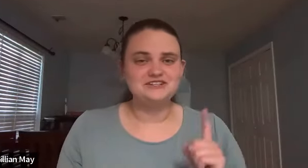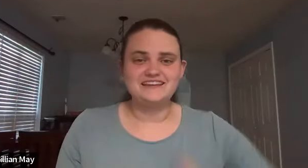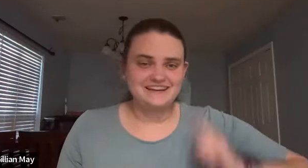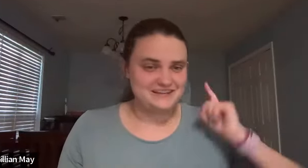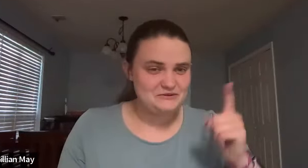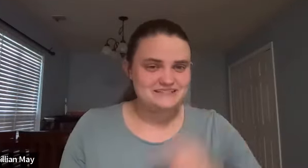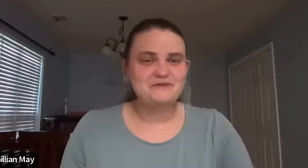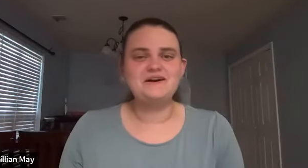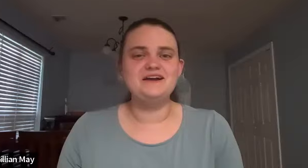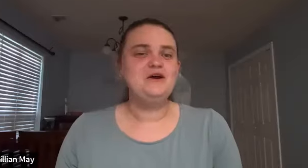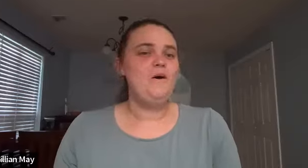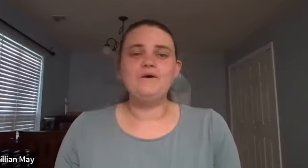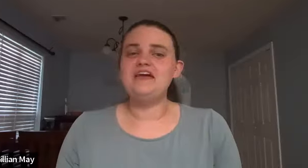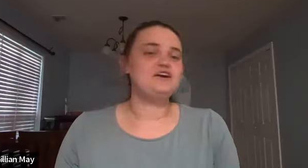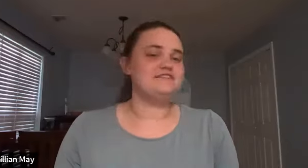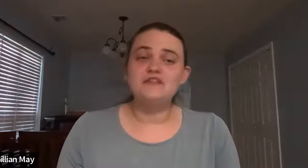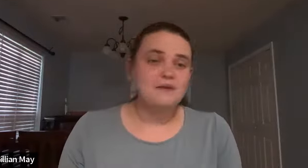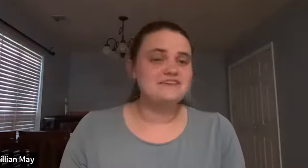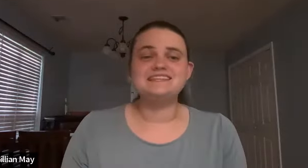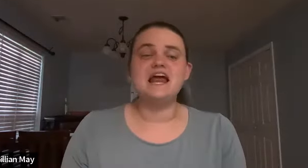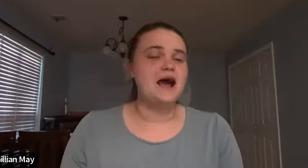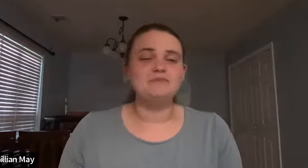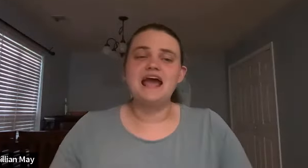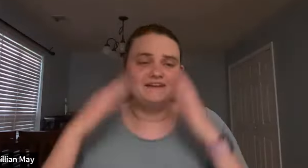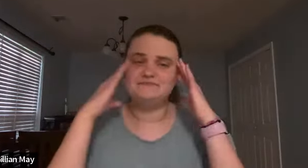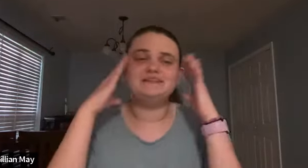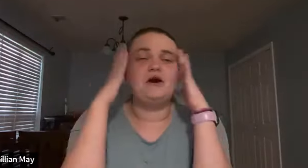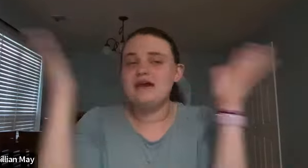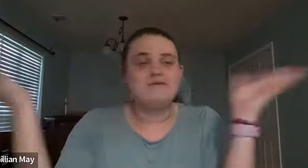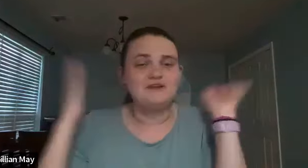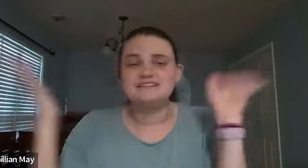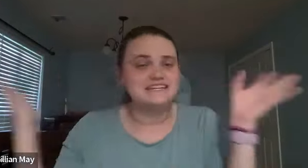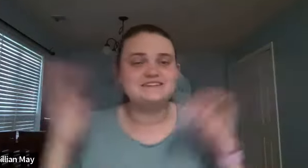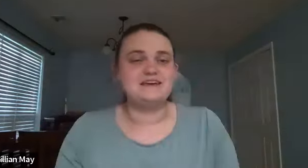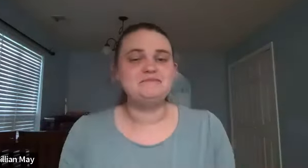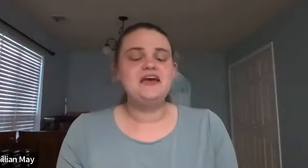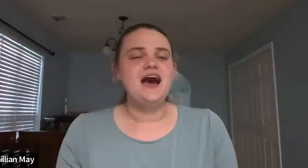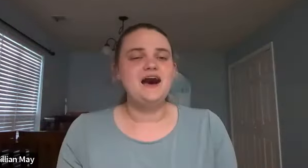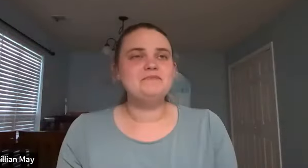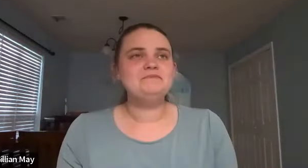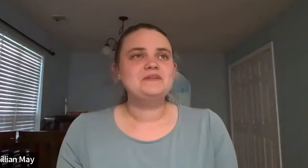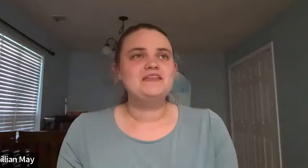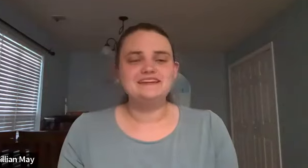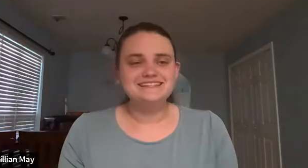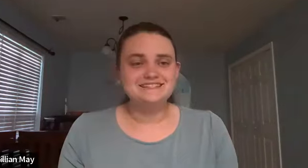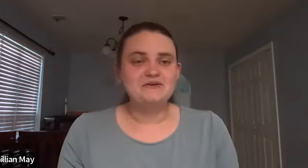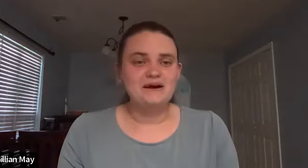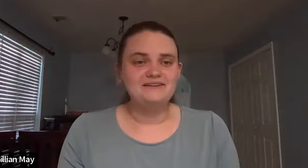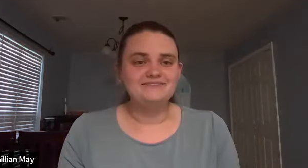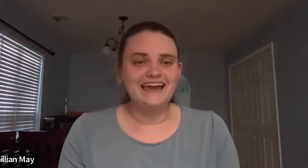it and they knew what's going on, or they're going to flop this. And then I'm going to have to be like, okay, we've lost anything. They did so well. And